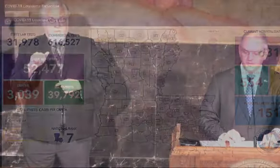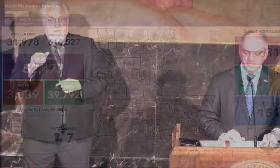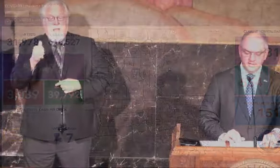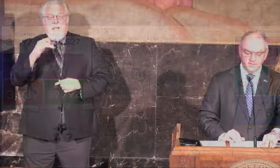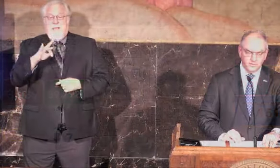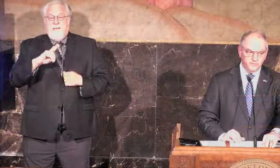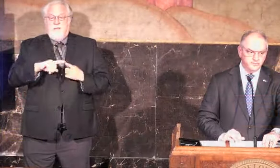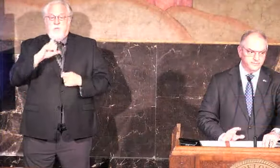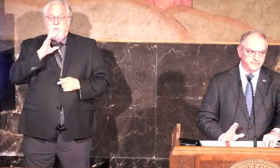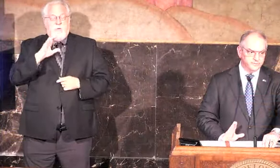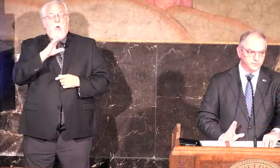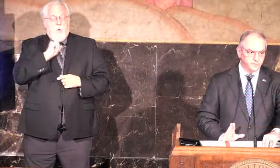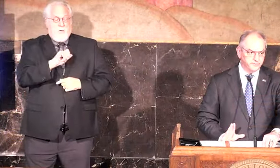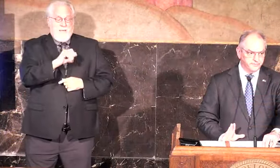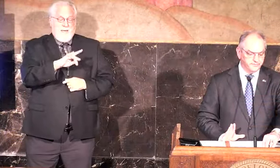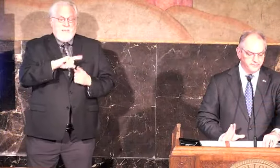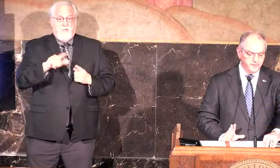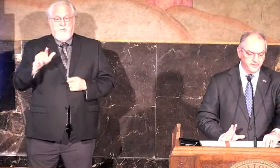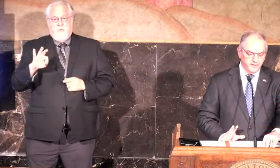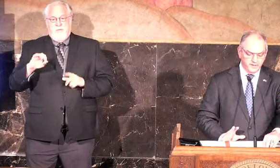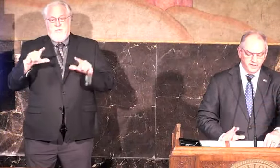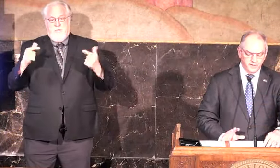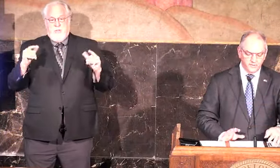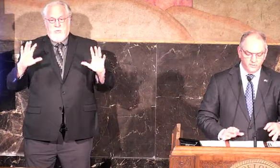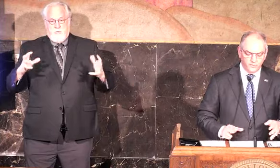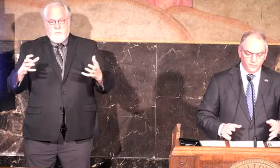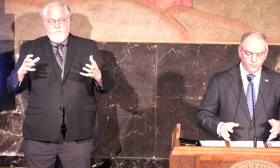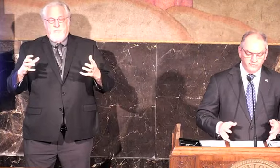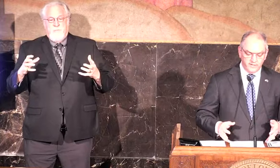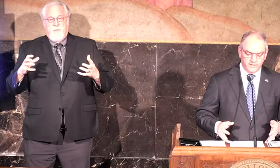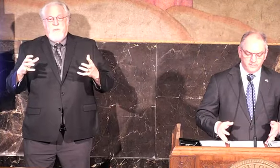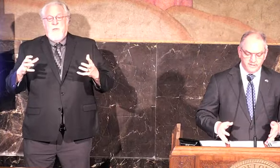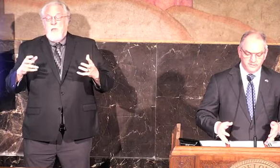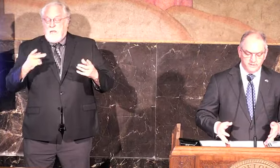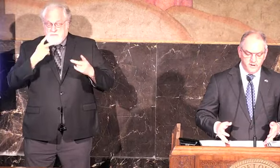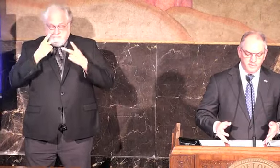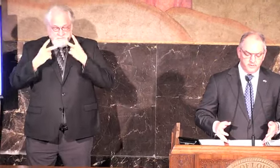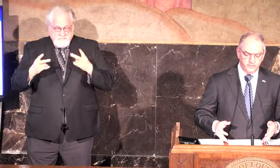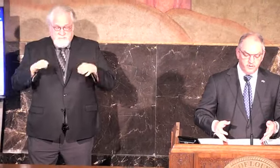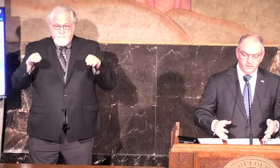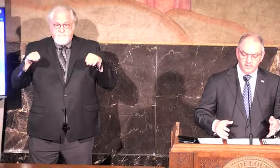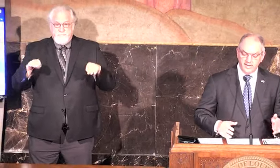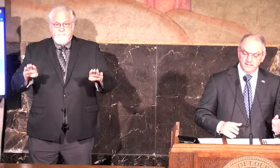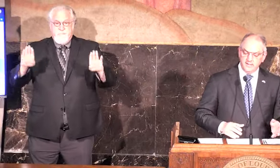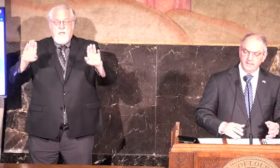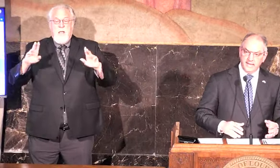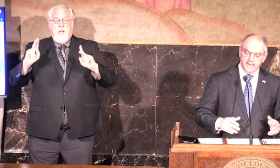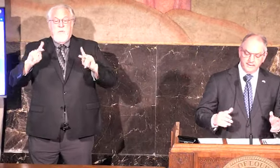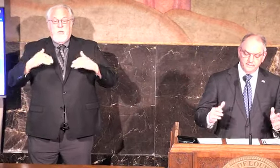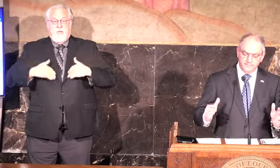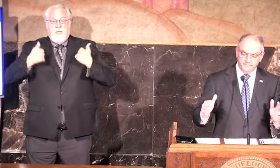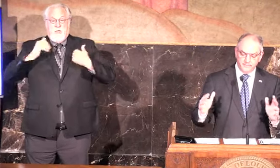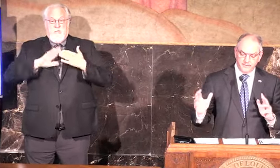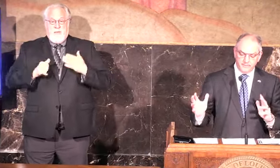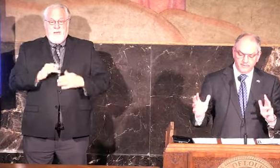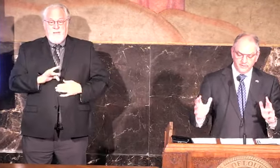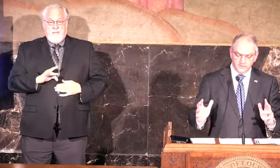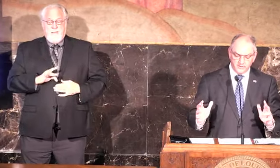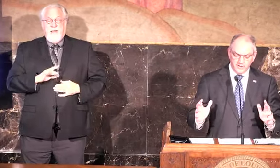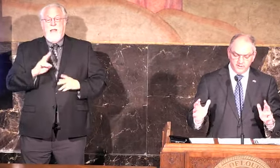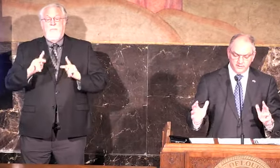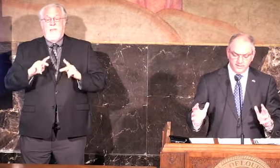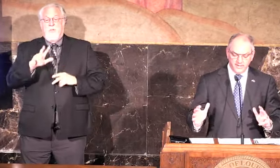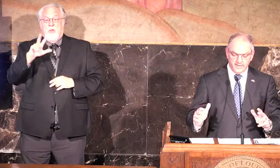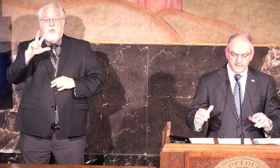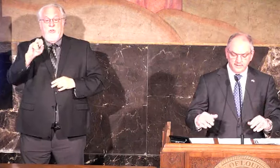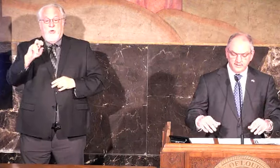to 29-year-old group. We've seen upticks in young people younger than 18 and in people aged